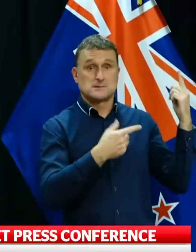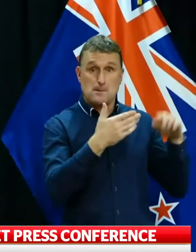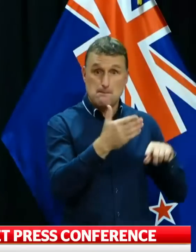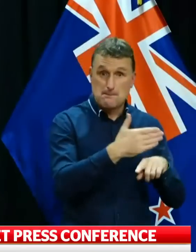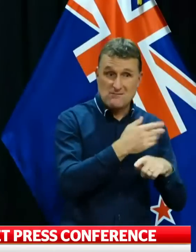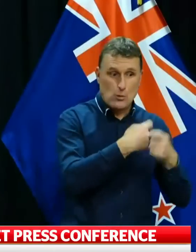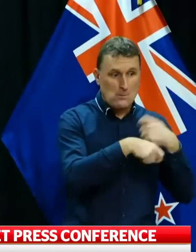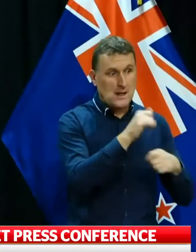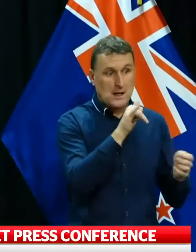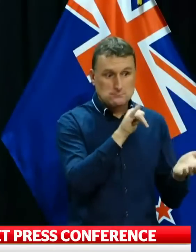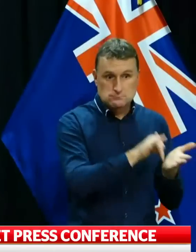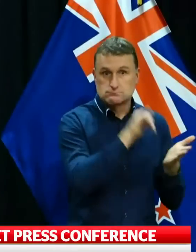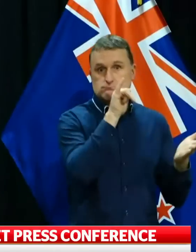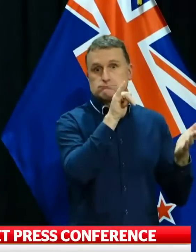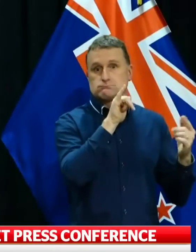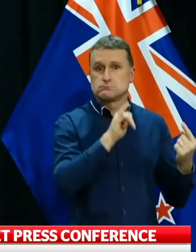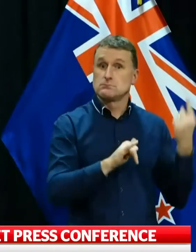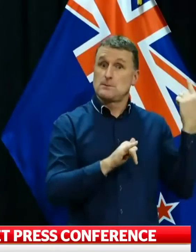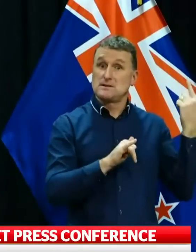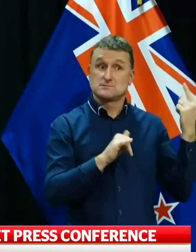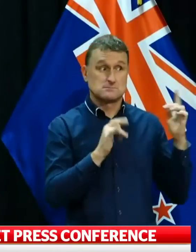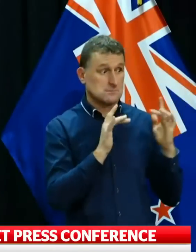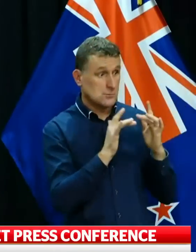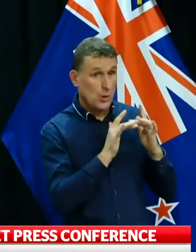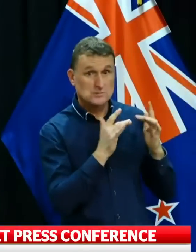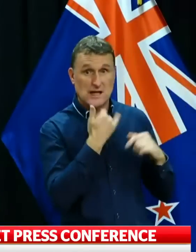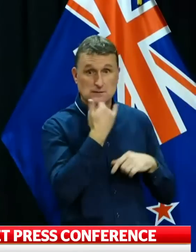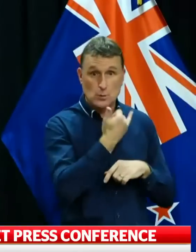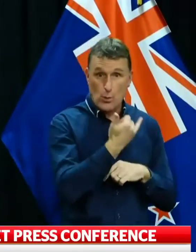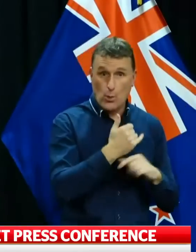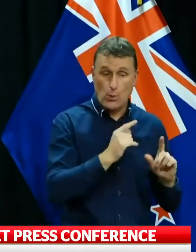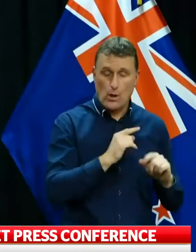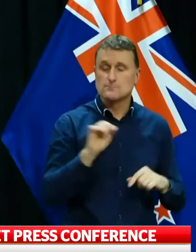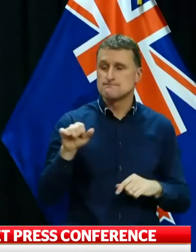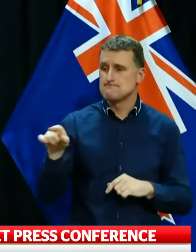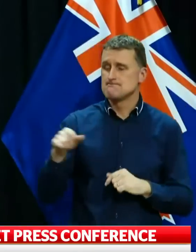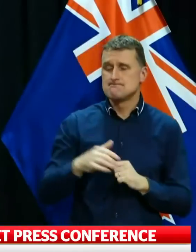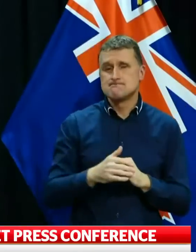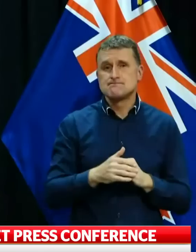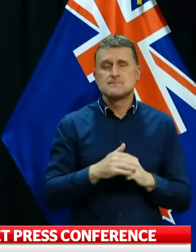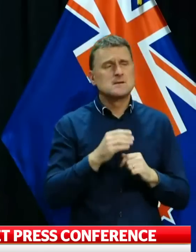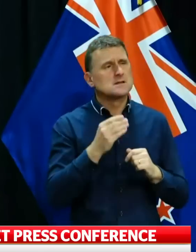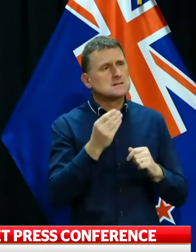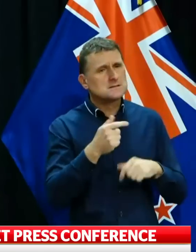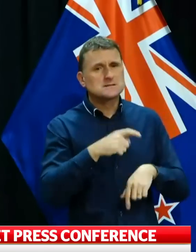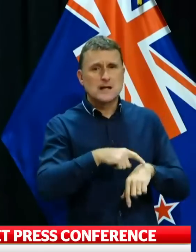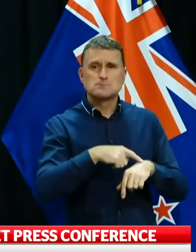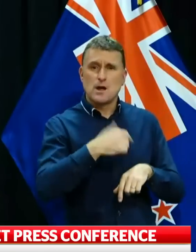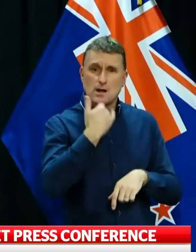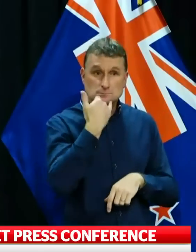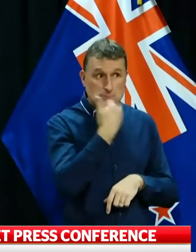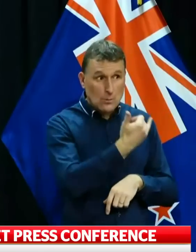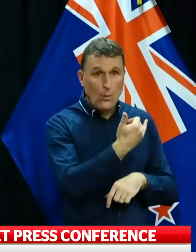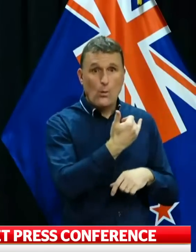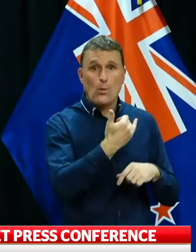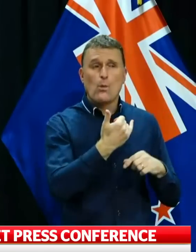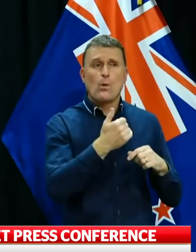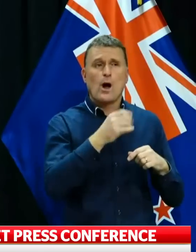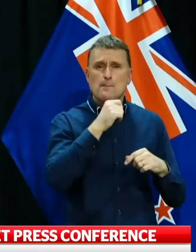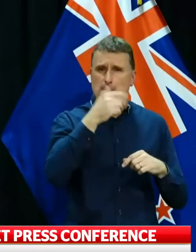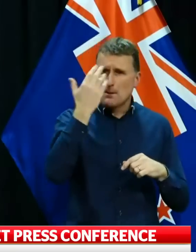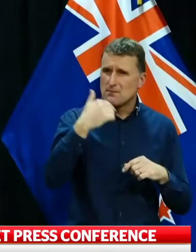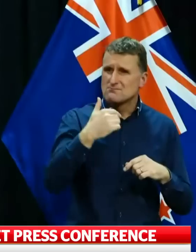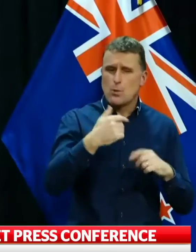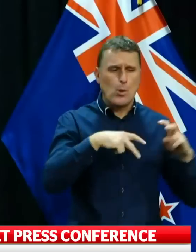with him? Or? Yeah, so I've met him on a couple of occasions. I recall specifically sitting down with him and Penny Wong